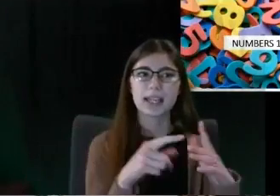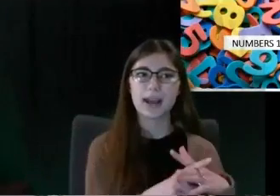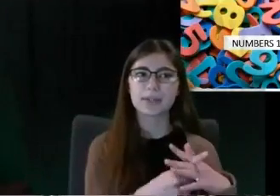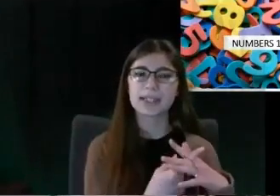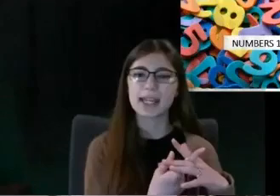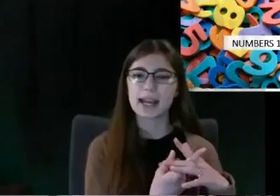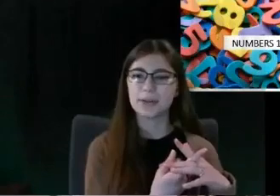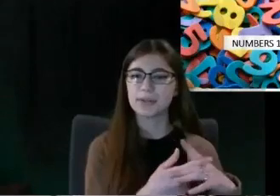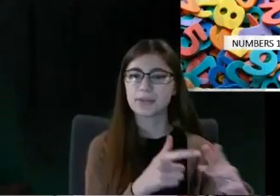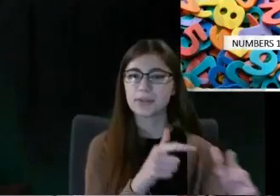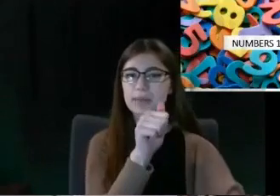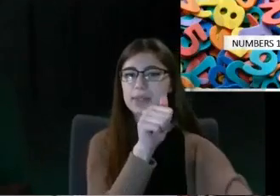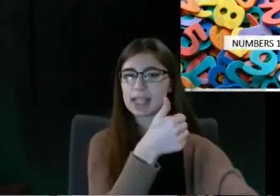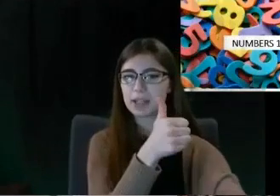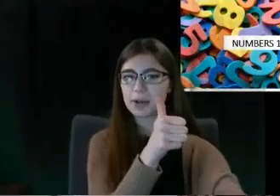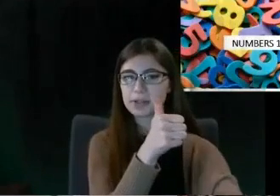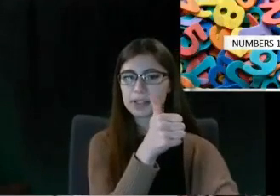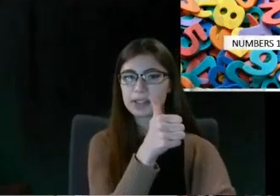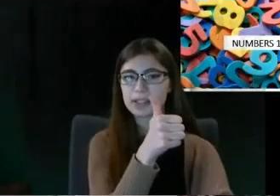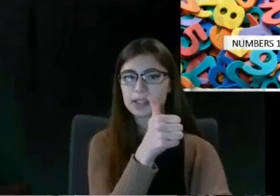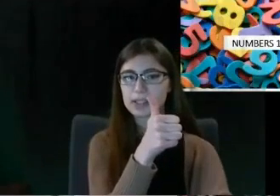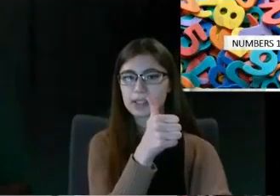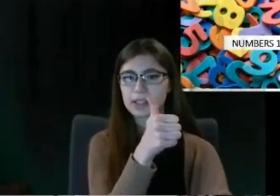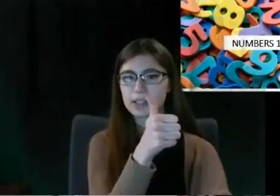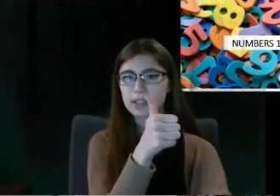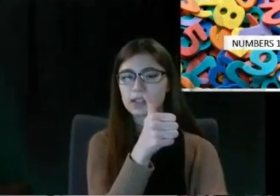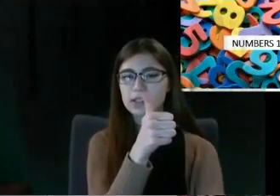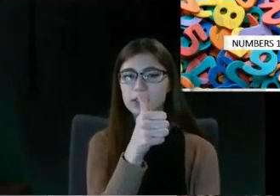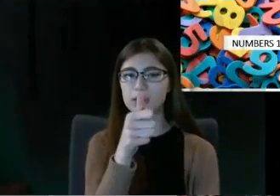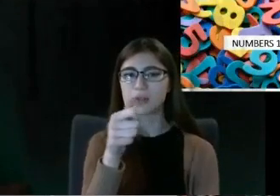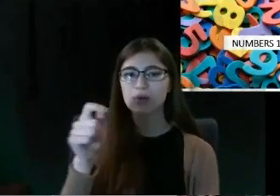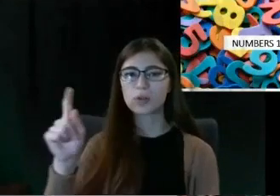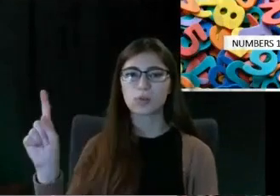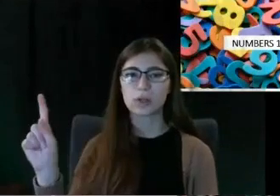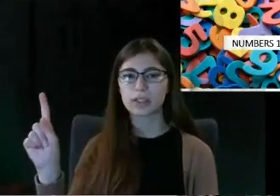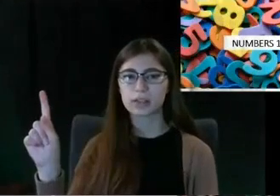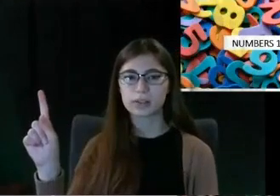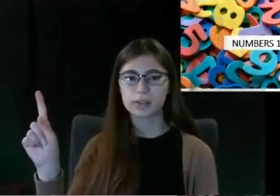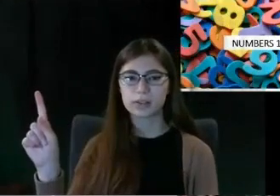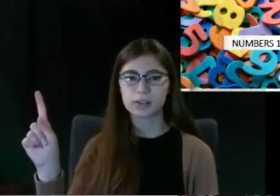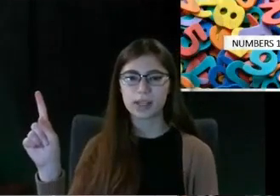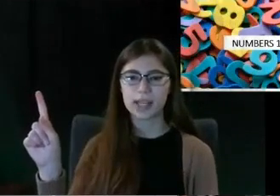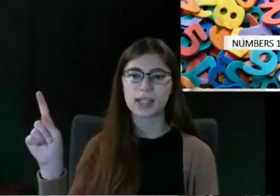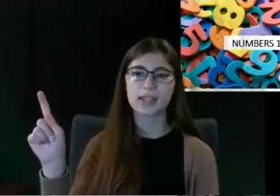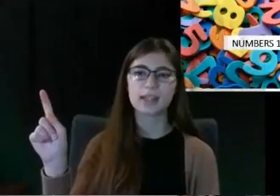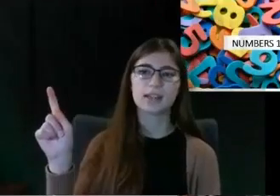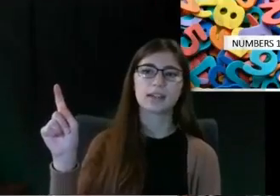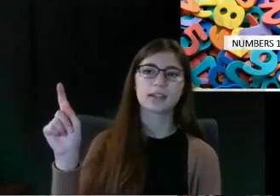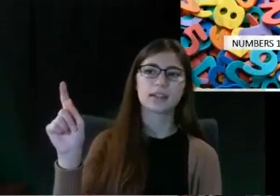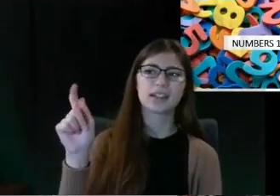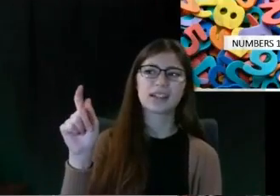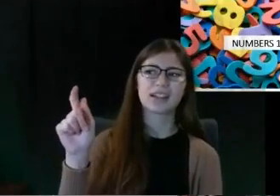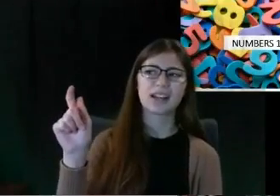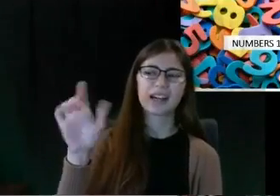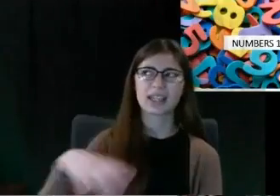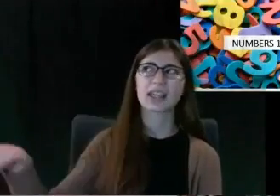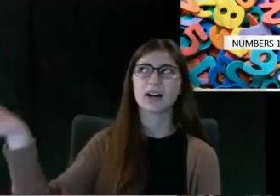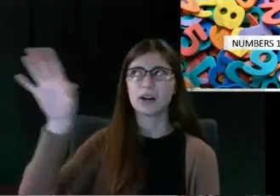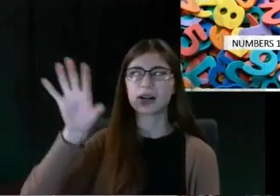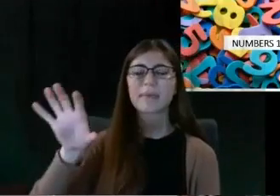counts down from 10 ghosts to 1 ghost, and then I think they all get back